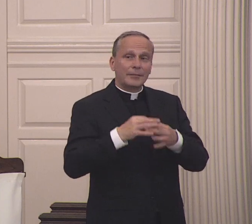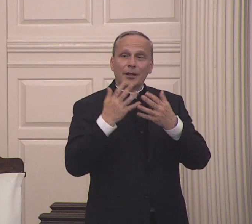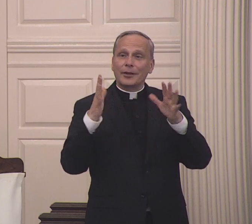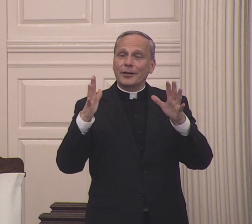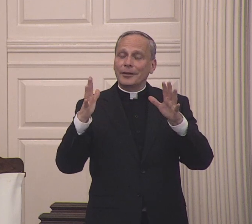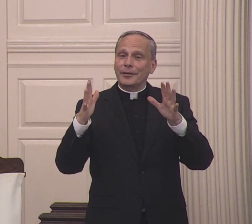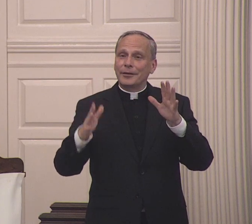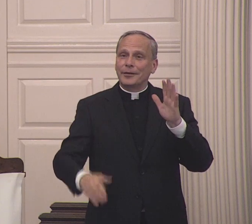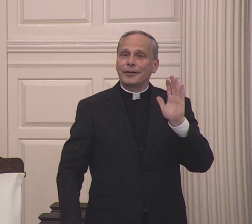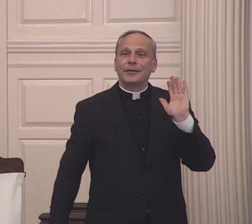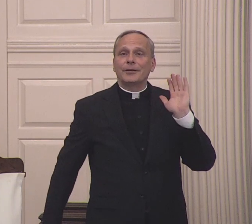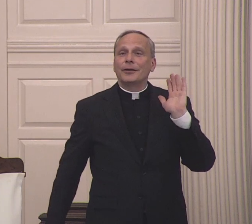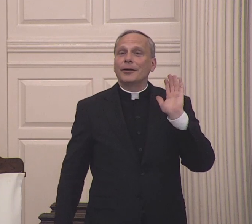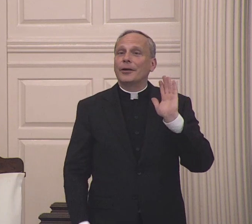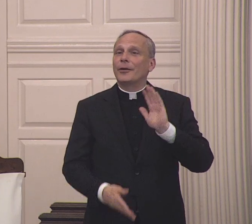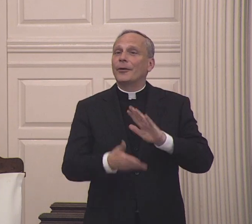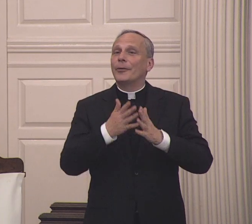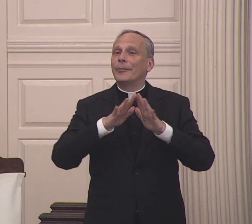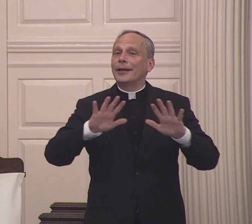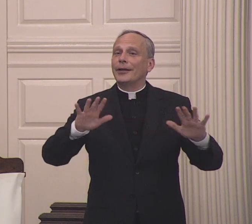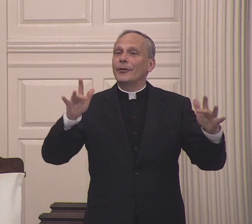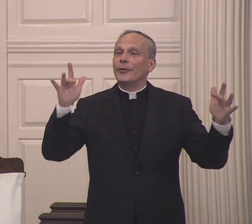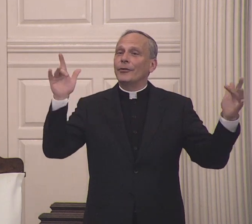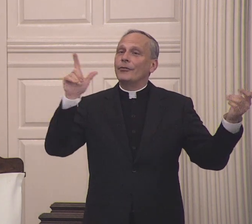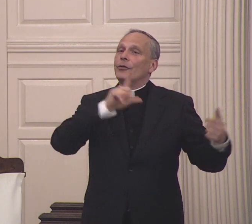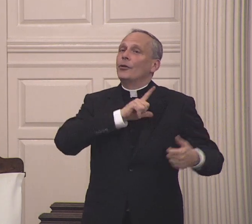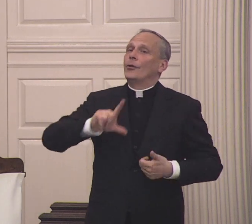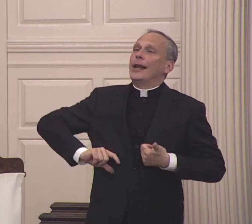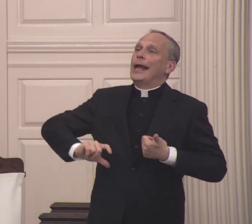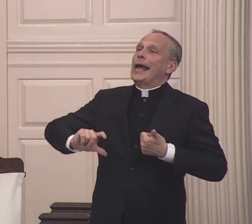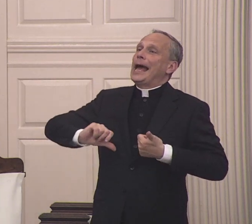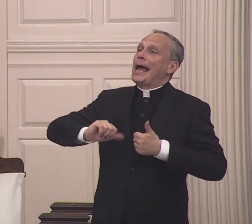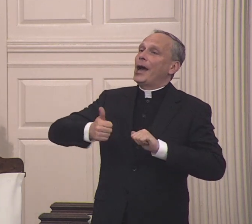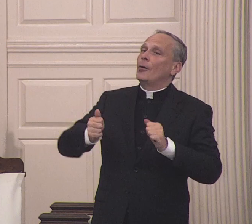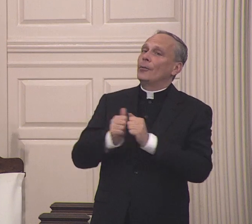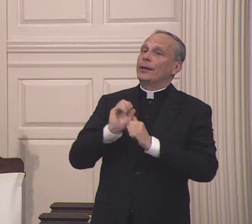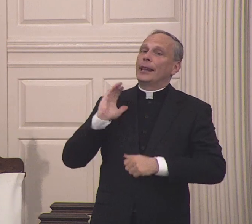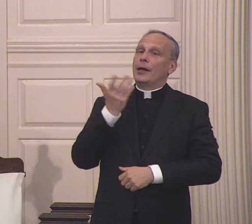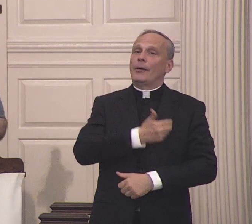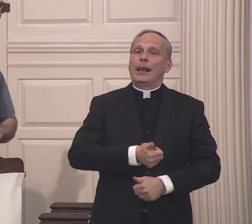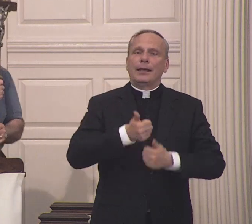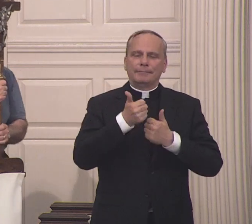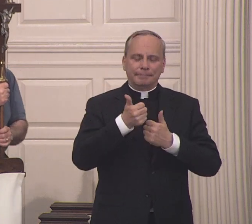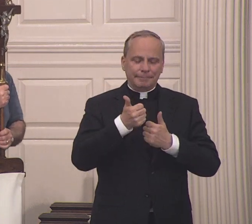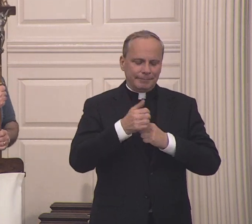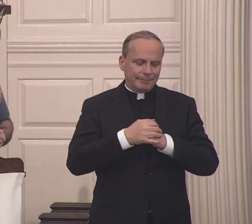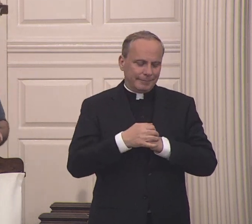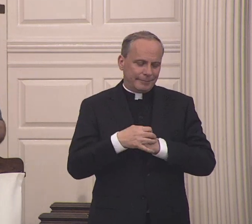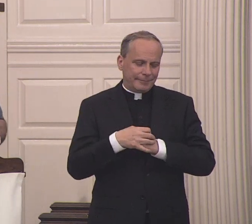Mass is ended. Let us go in peace, glorifying God with our lives.